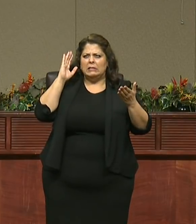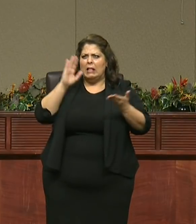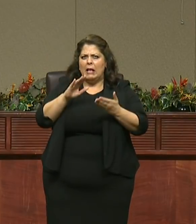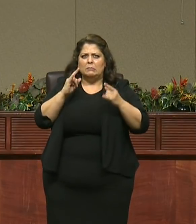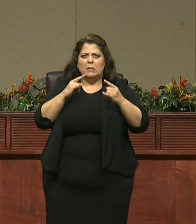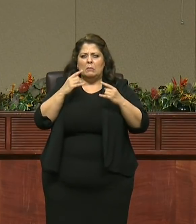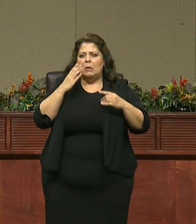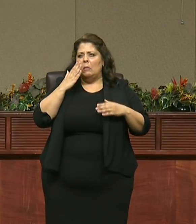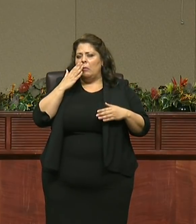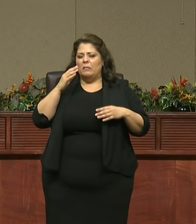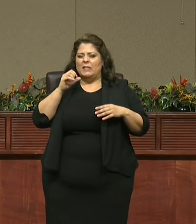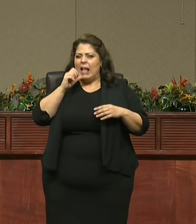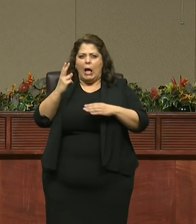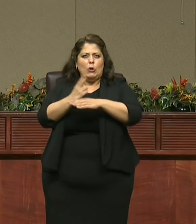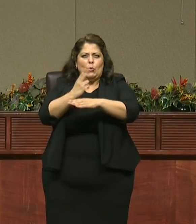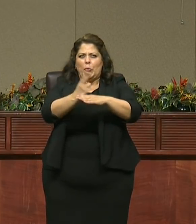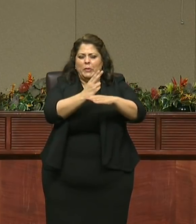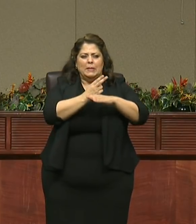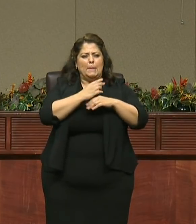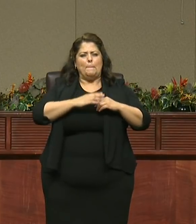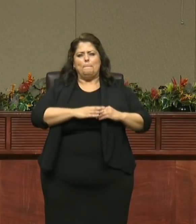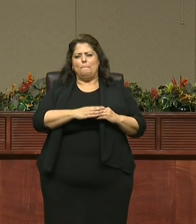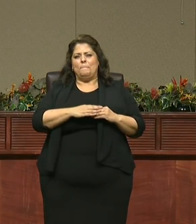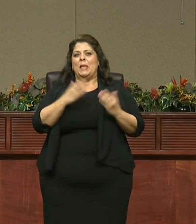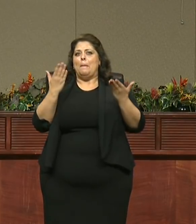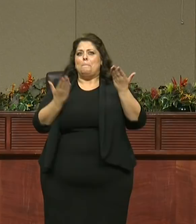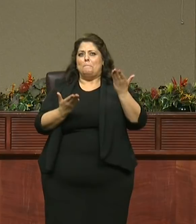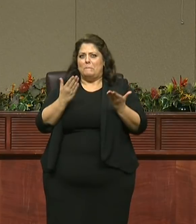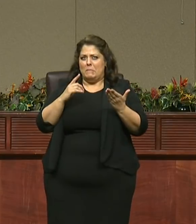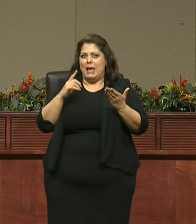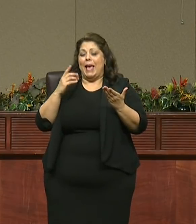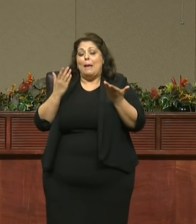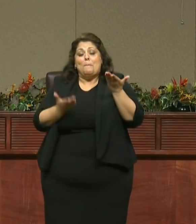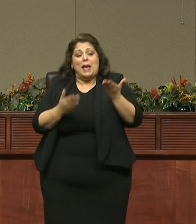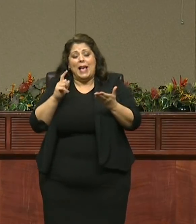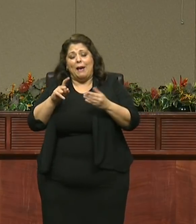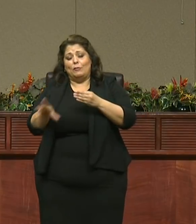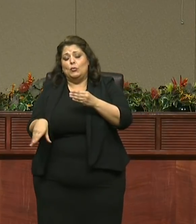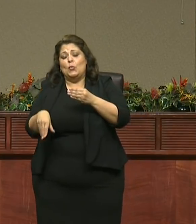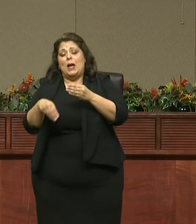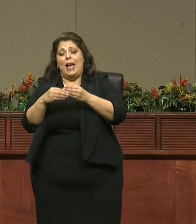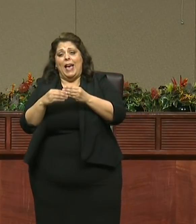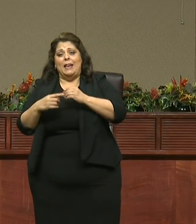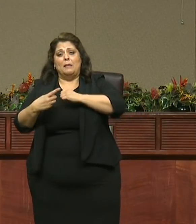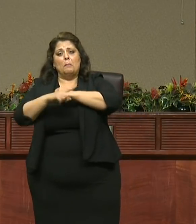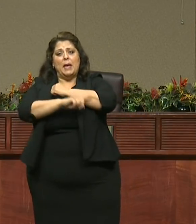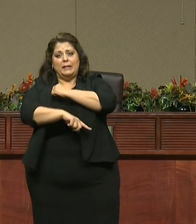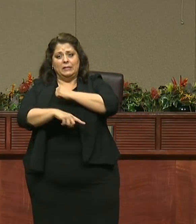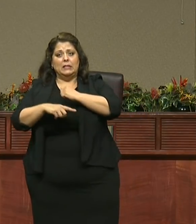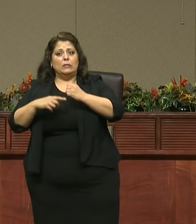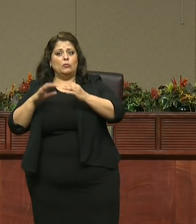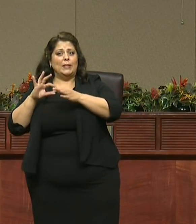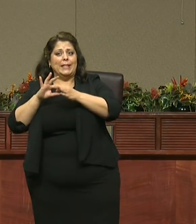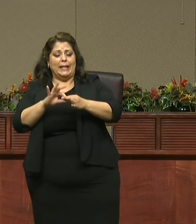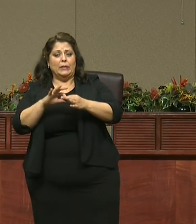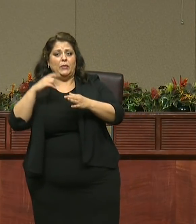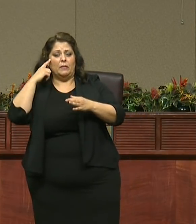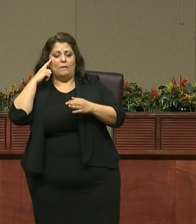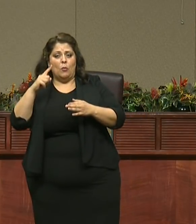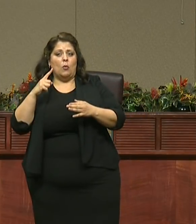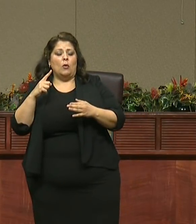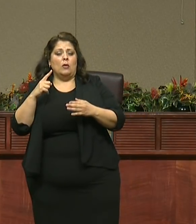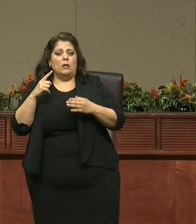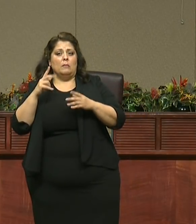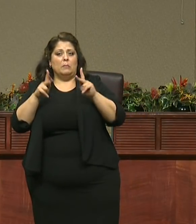for having penalties associated with failures to wear masks. So those are all things